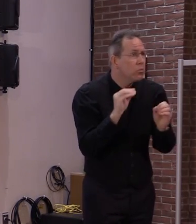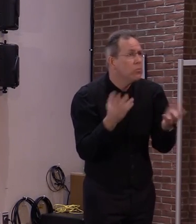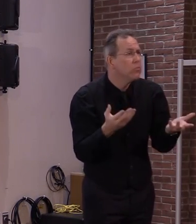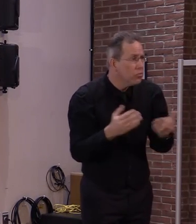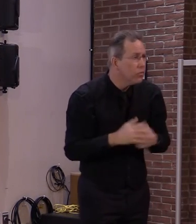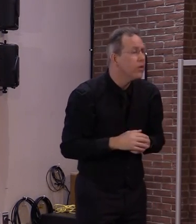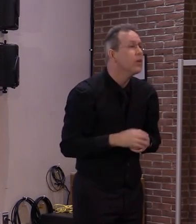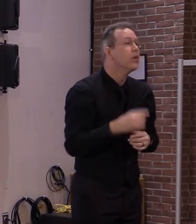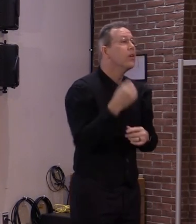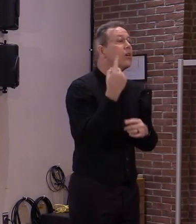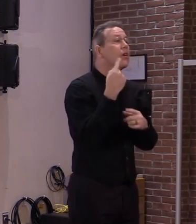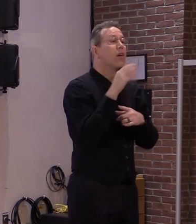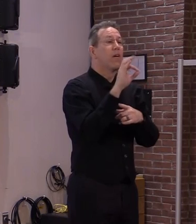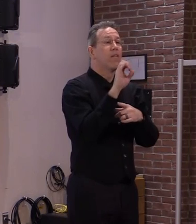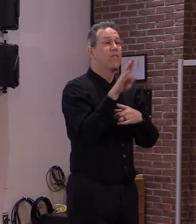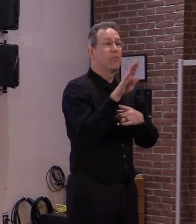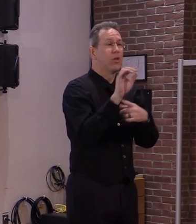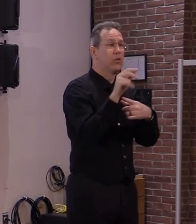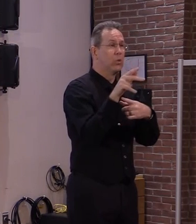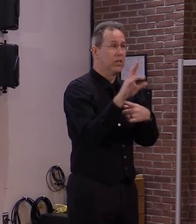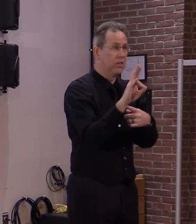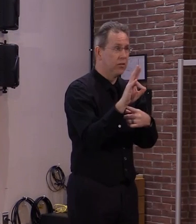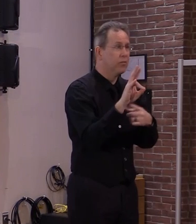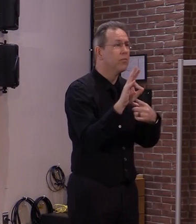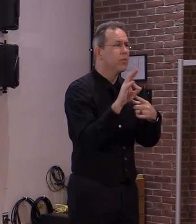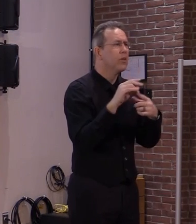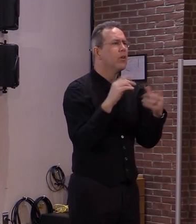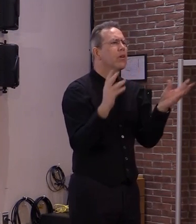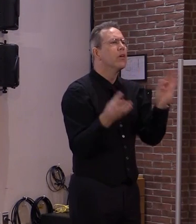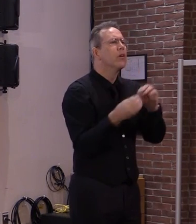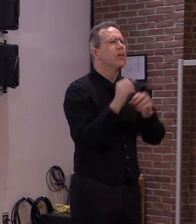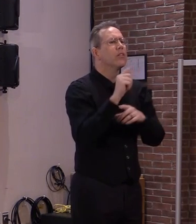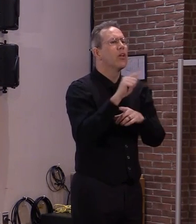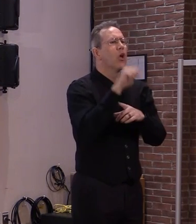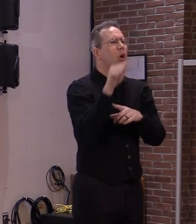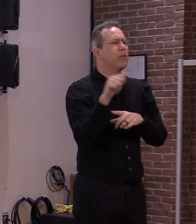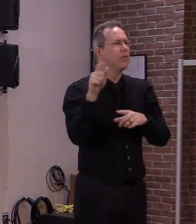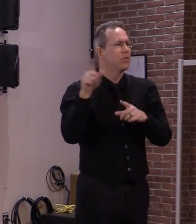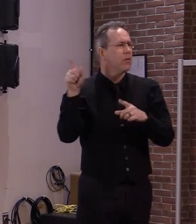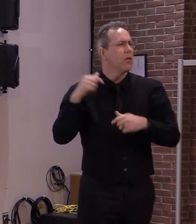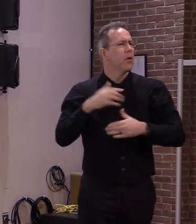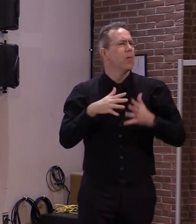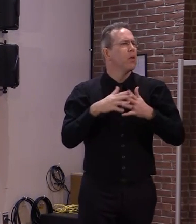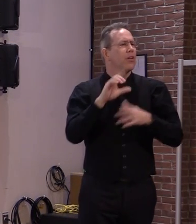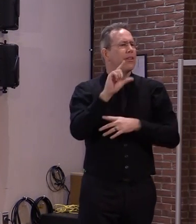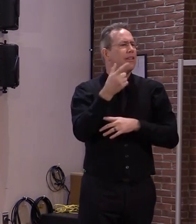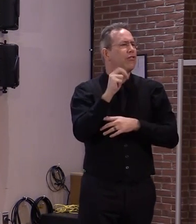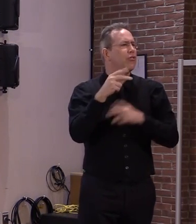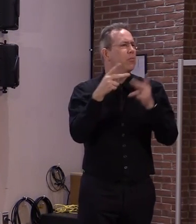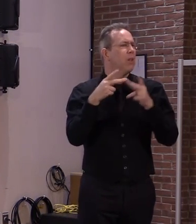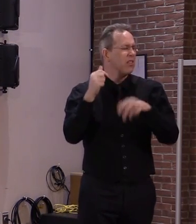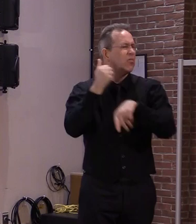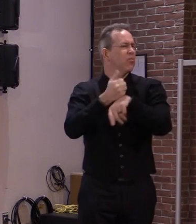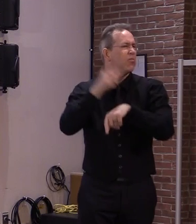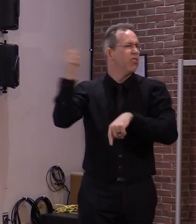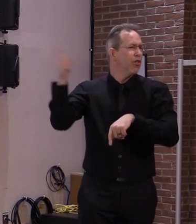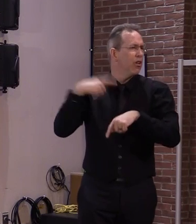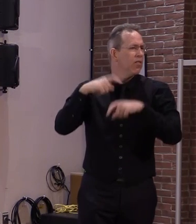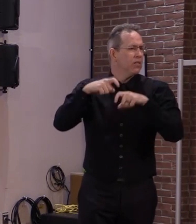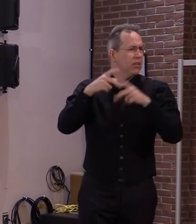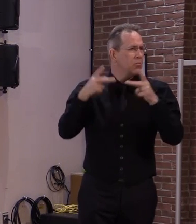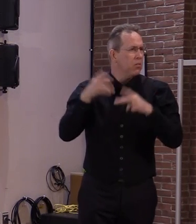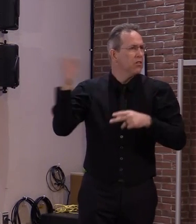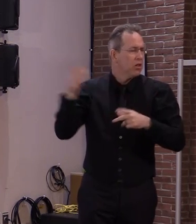American Legion from 9 a.m. to 3 p.m. You can make an appointment or walk in to be tested. You can find